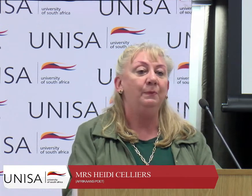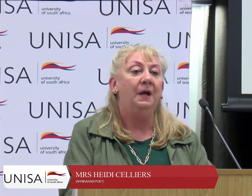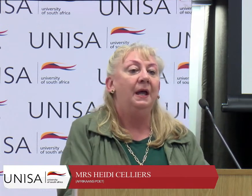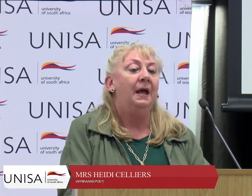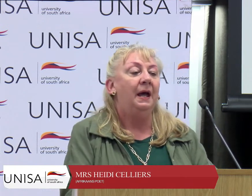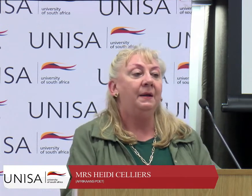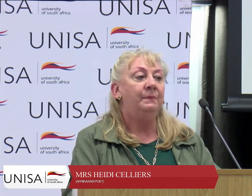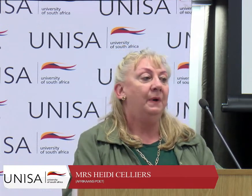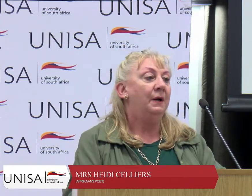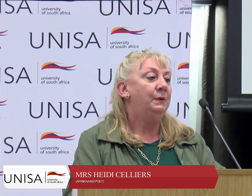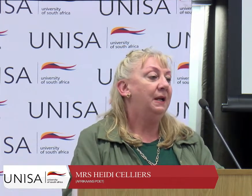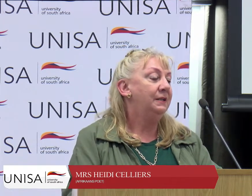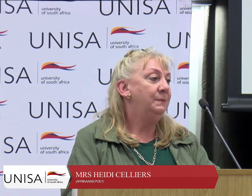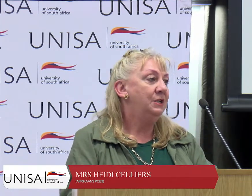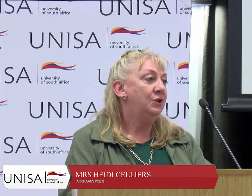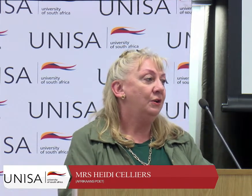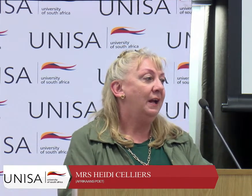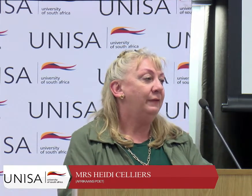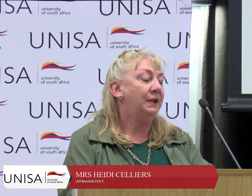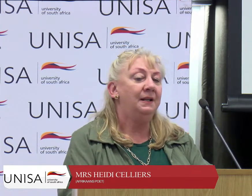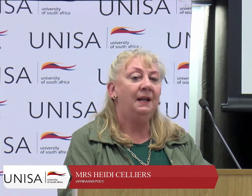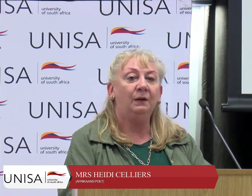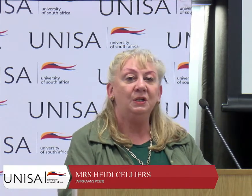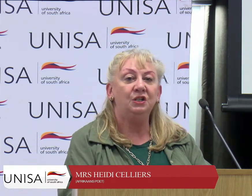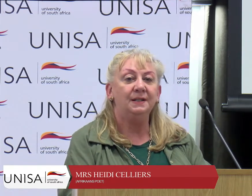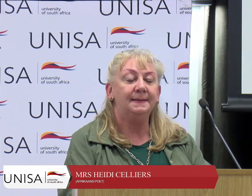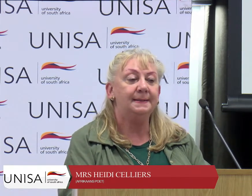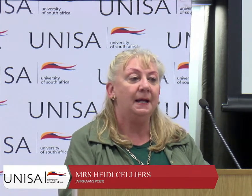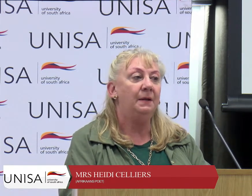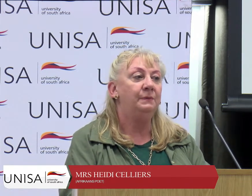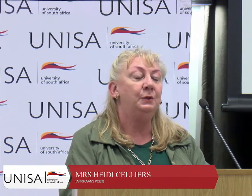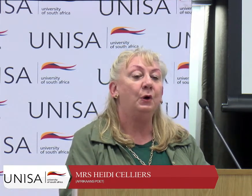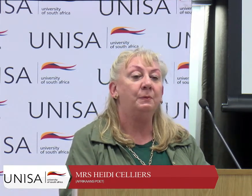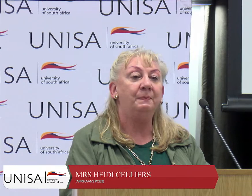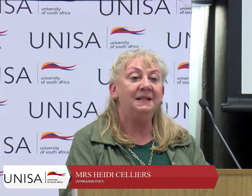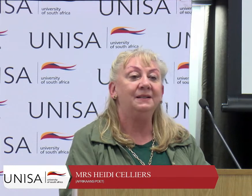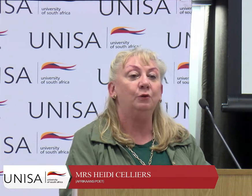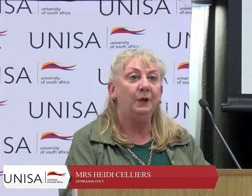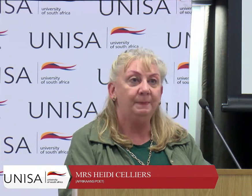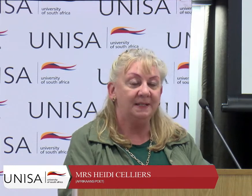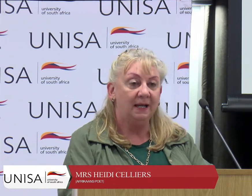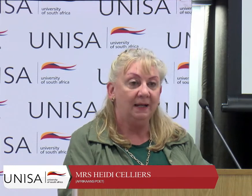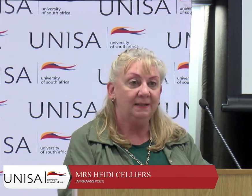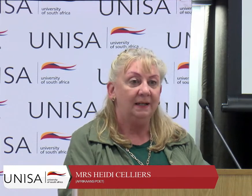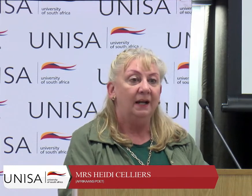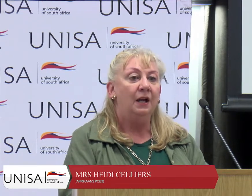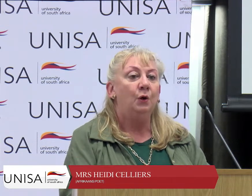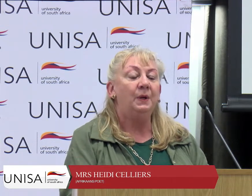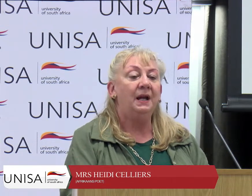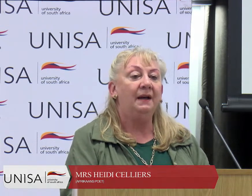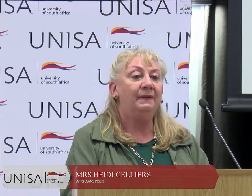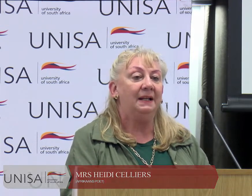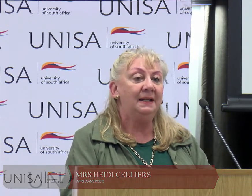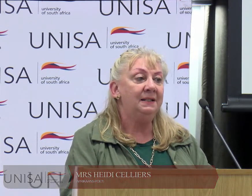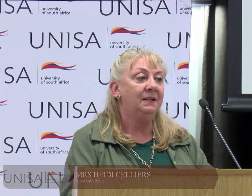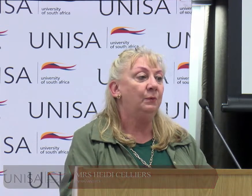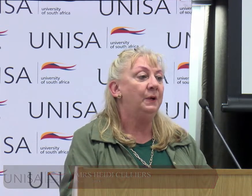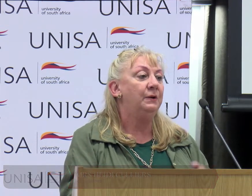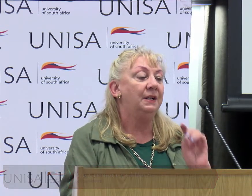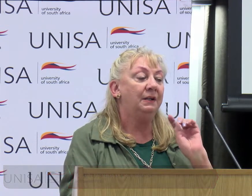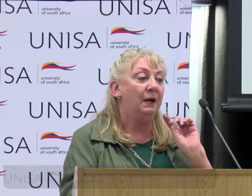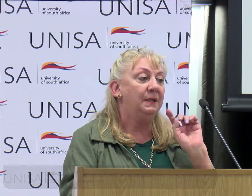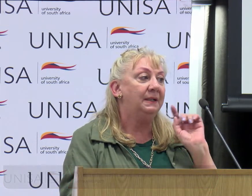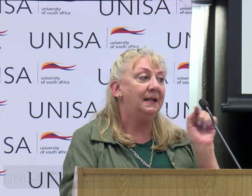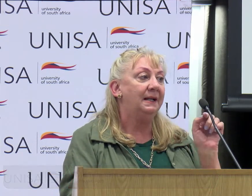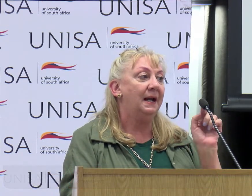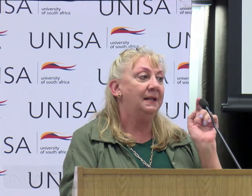the poem, I would like to mention on African Languages departmental website, we have a link where